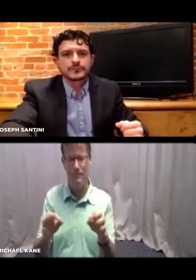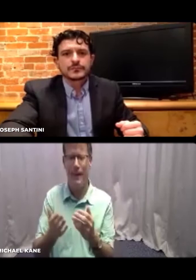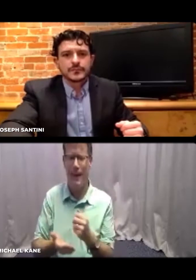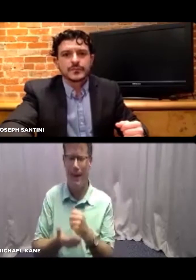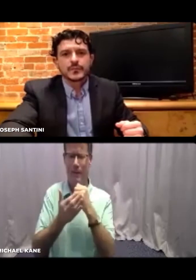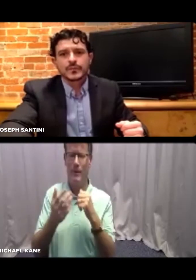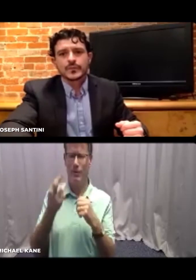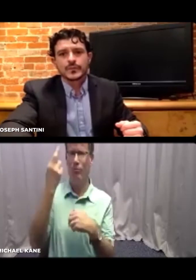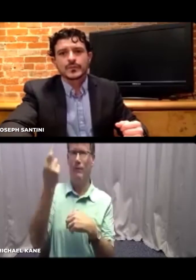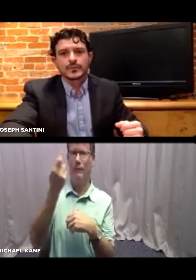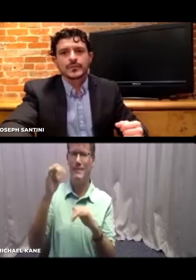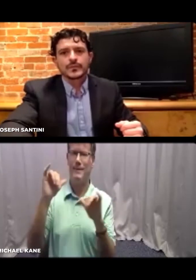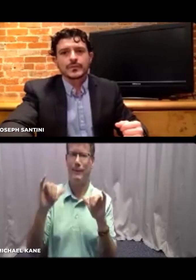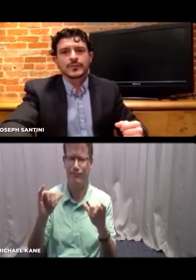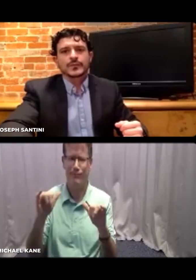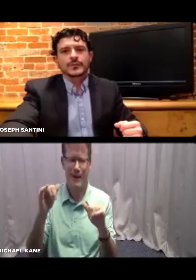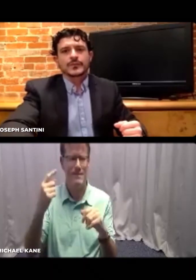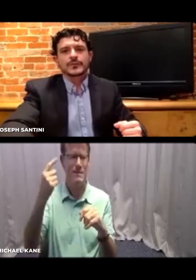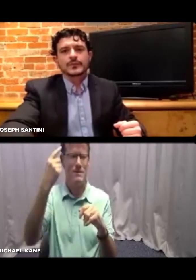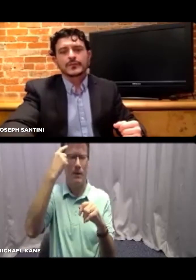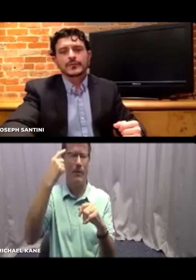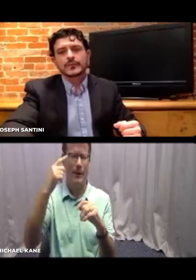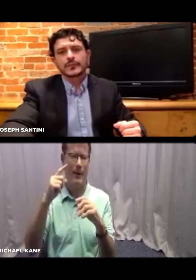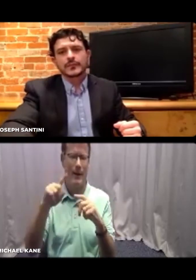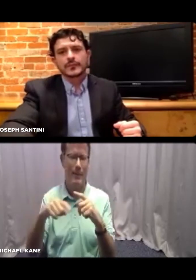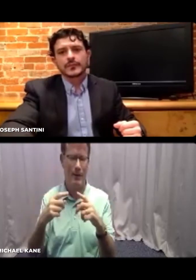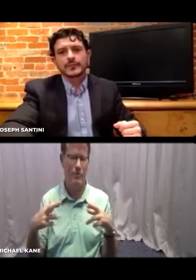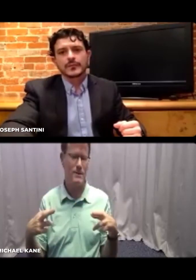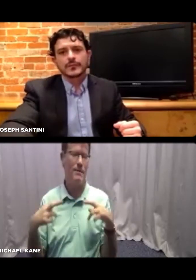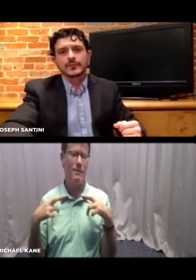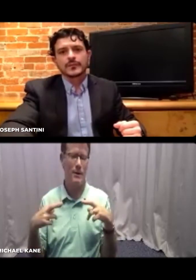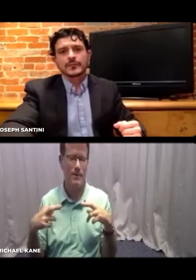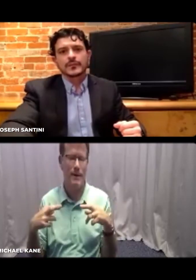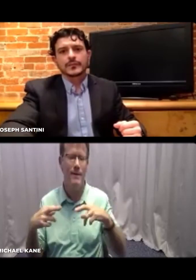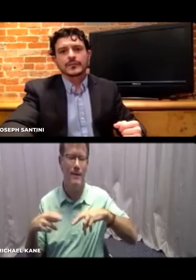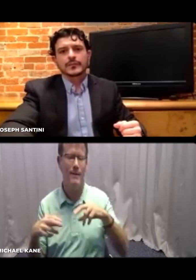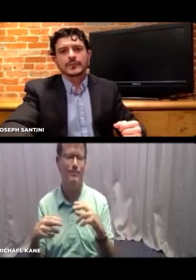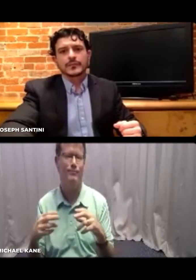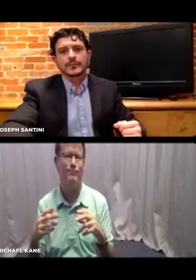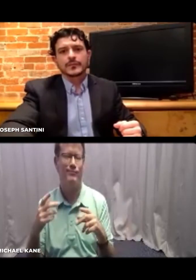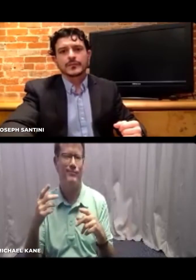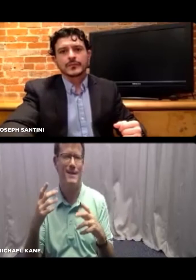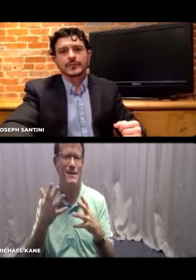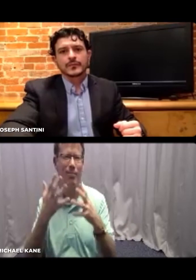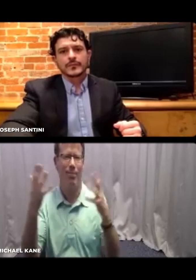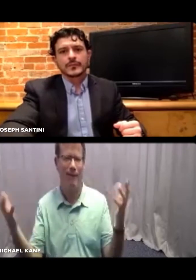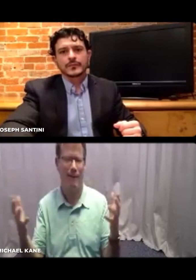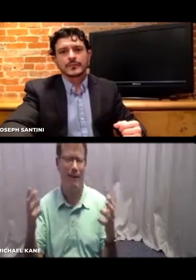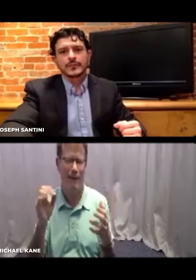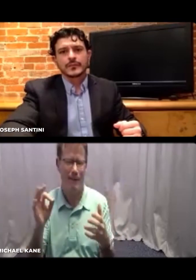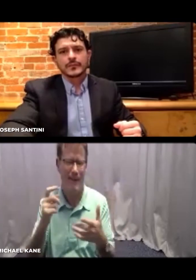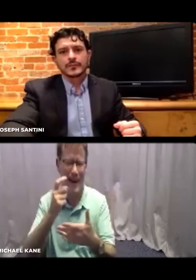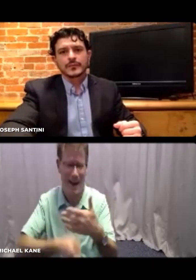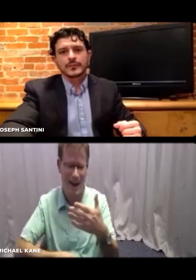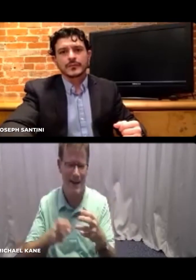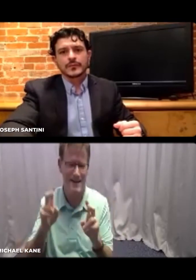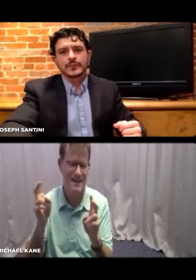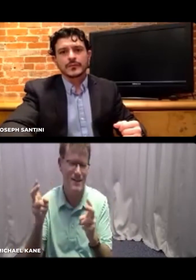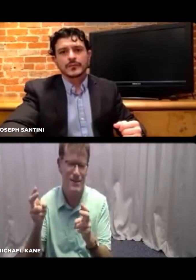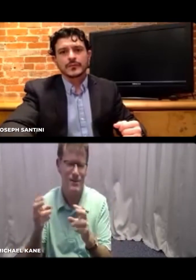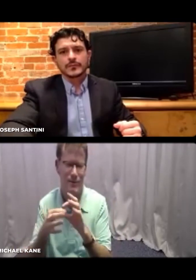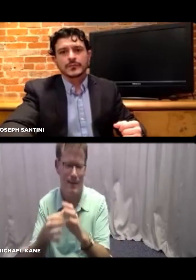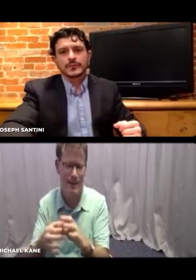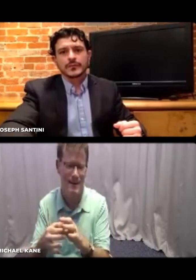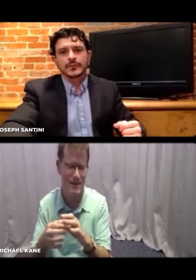form helped me really think about retirement and keep that in mind. There's a lot of